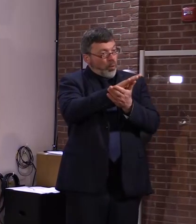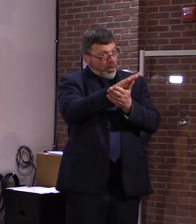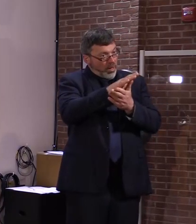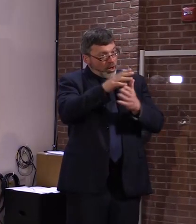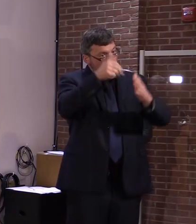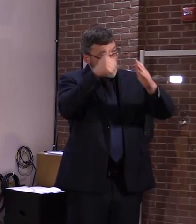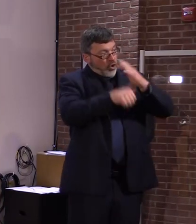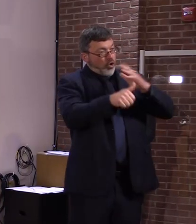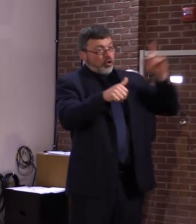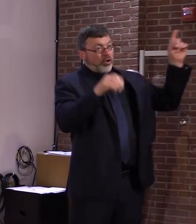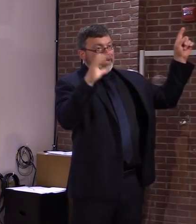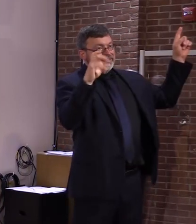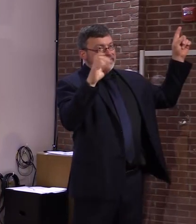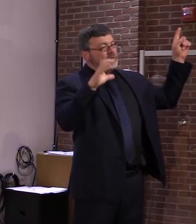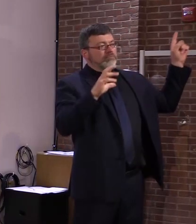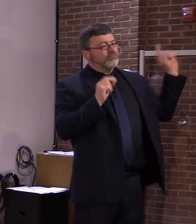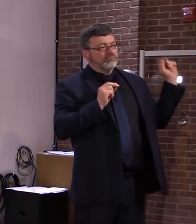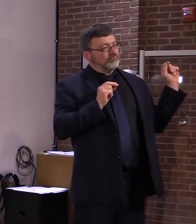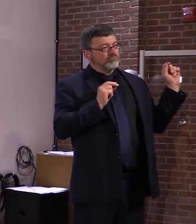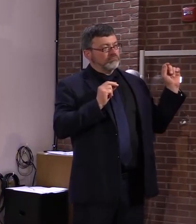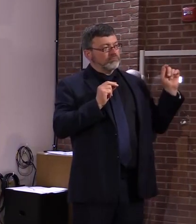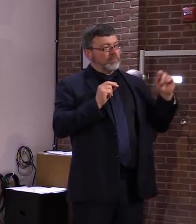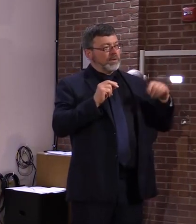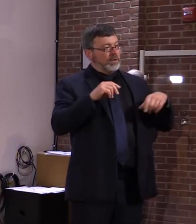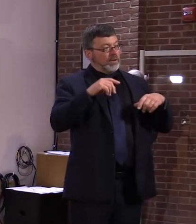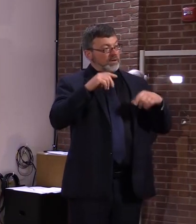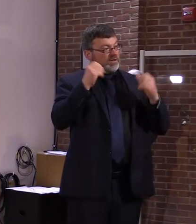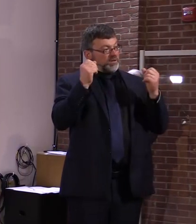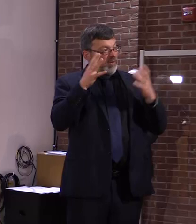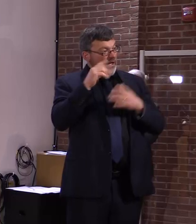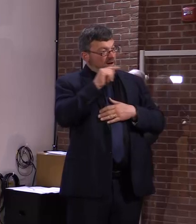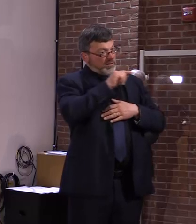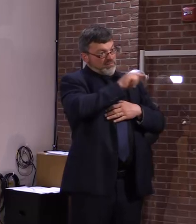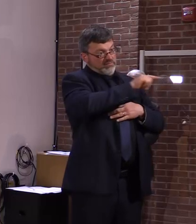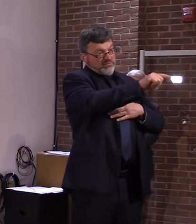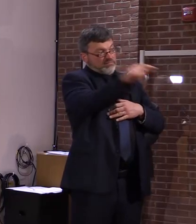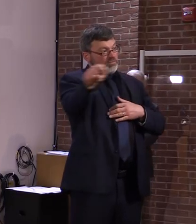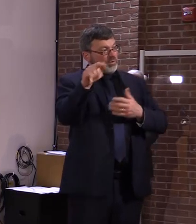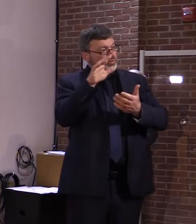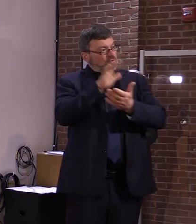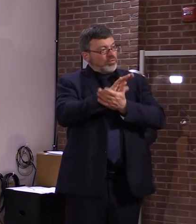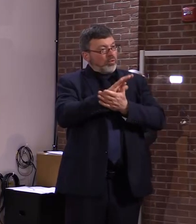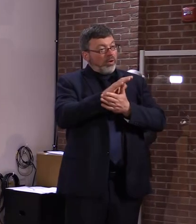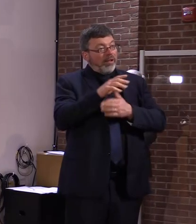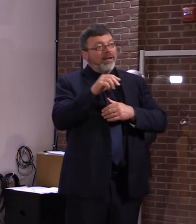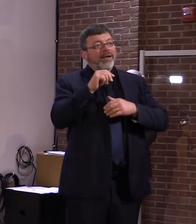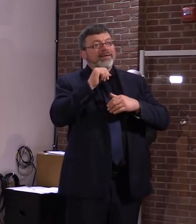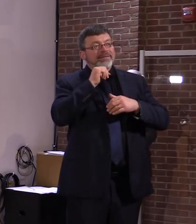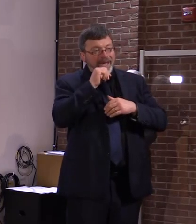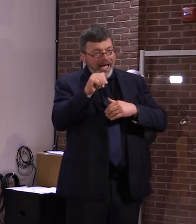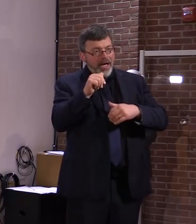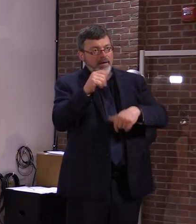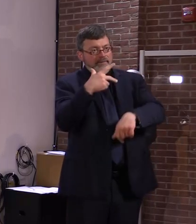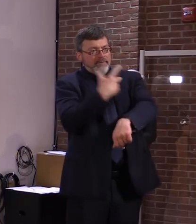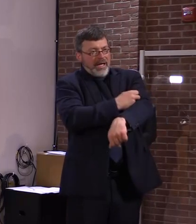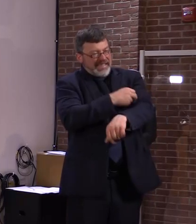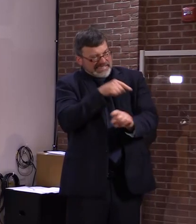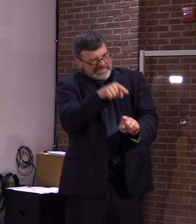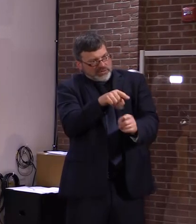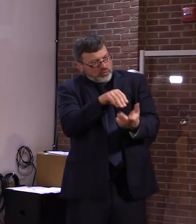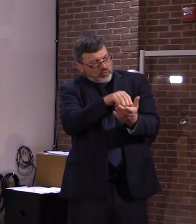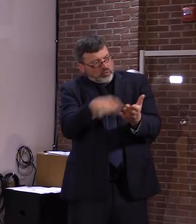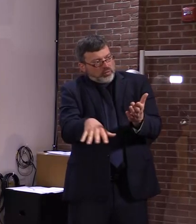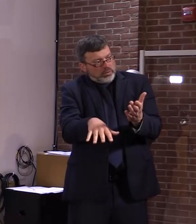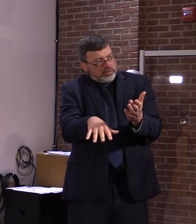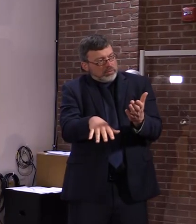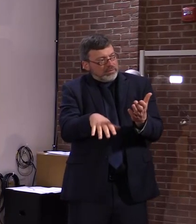have a large number of people in the school buildings, namely the students themselves, that are not vaccinated. So we have to keep that at the forefront of our planning as